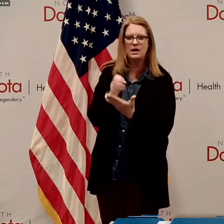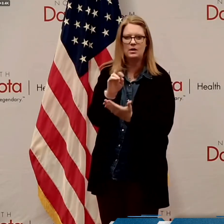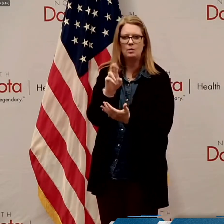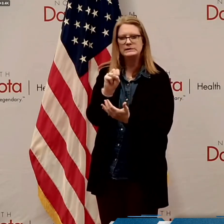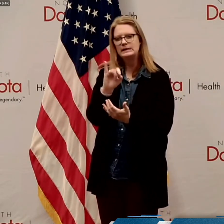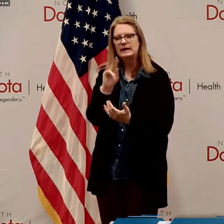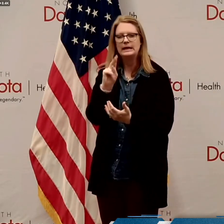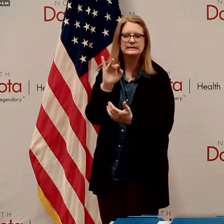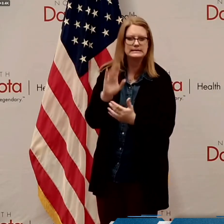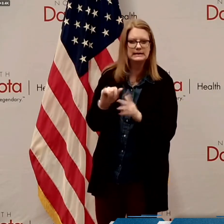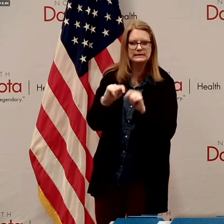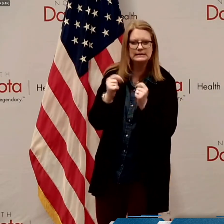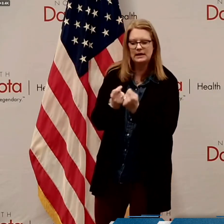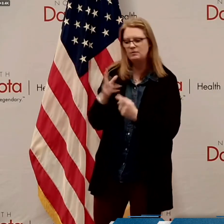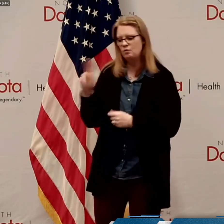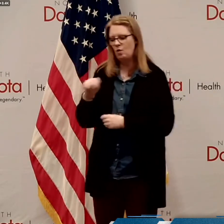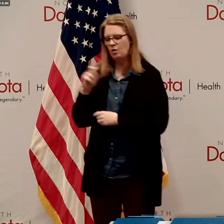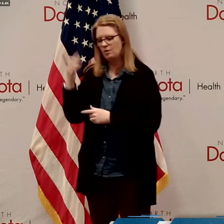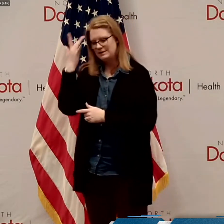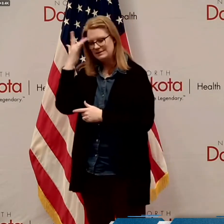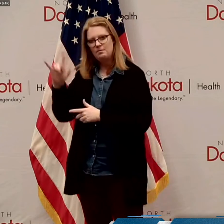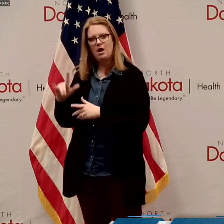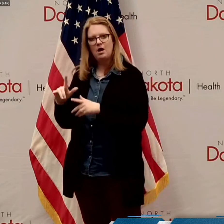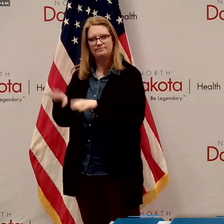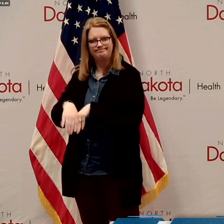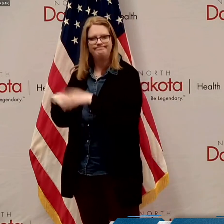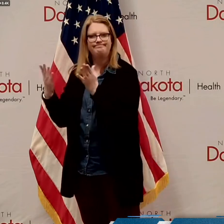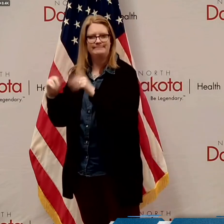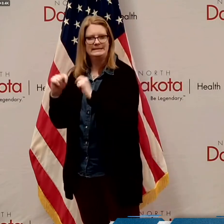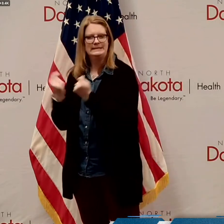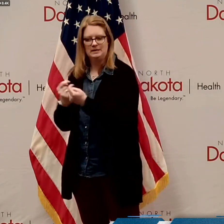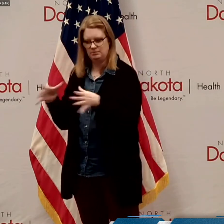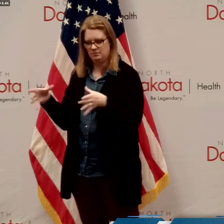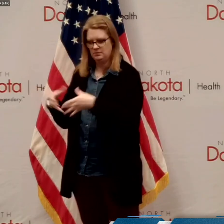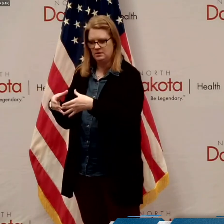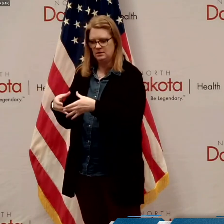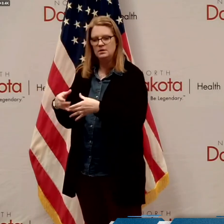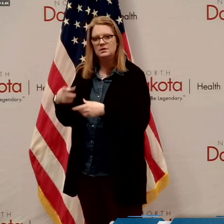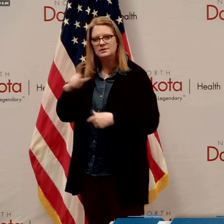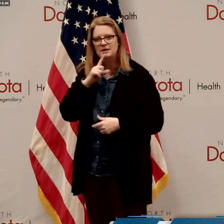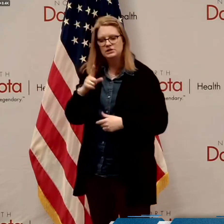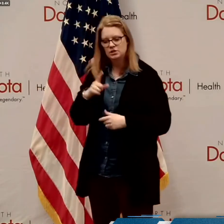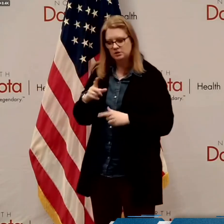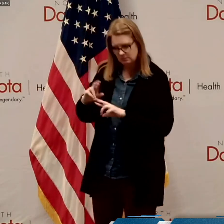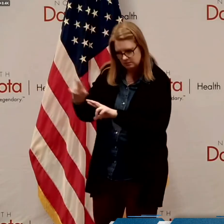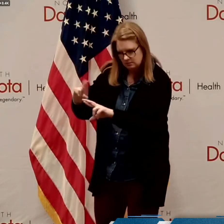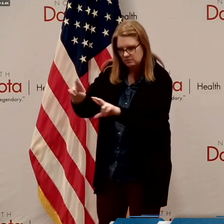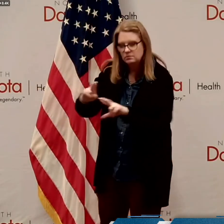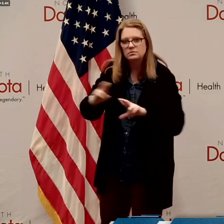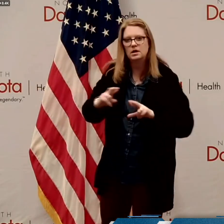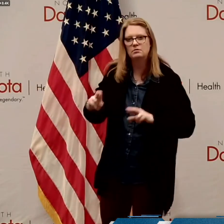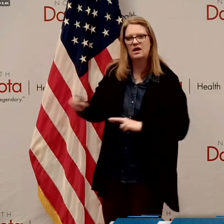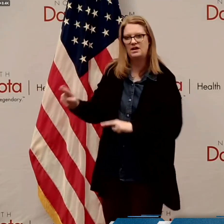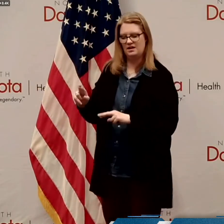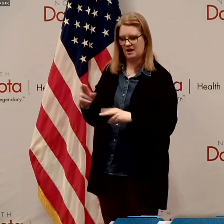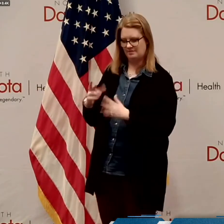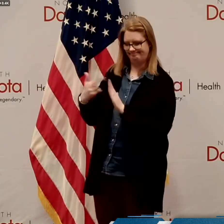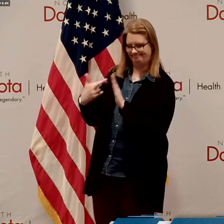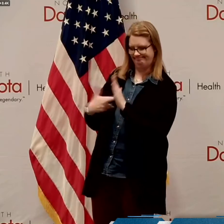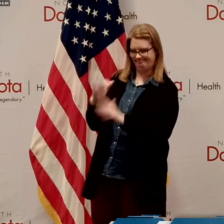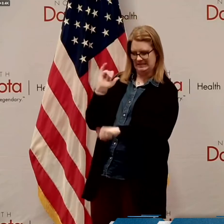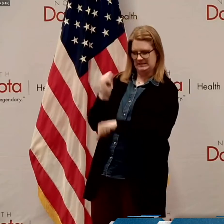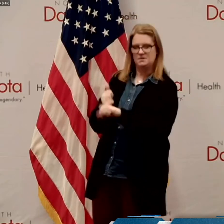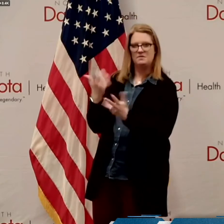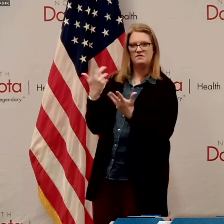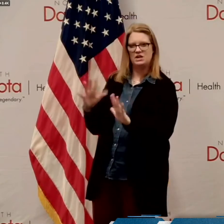our North Dakota Smart Restart team, to make sure that we've got the right kind of guidelines in place for that reopening. A number of things that we talked